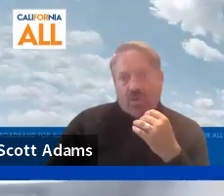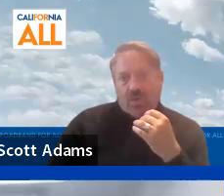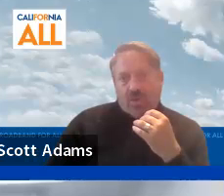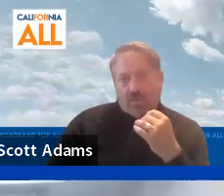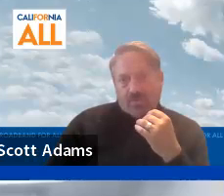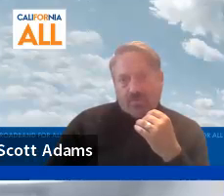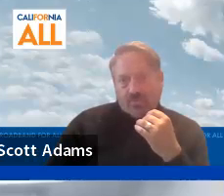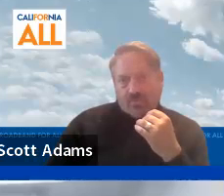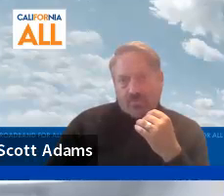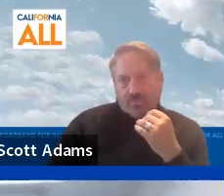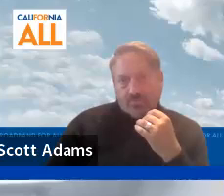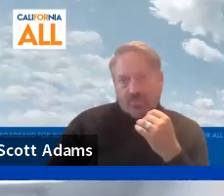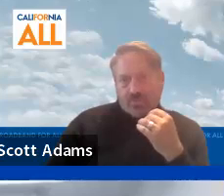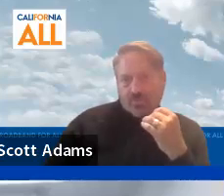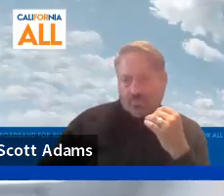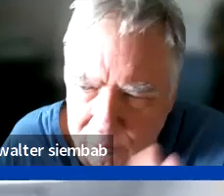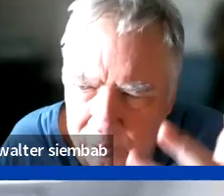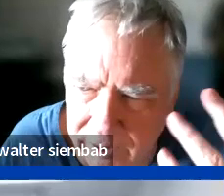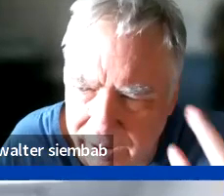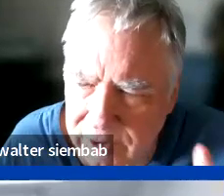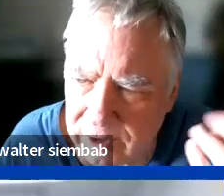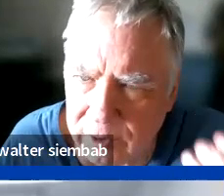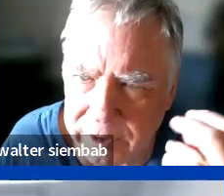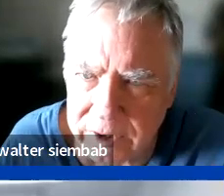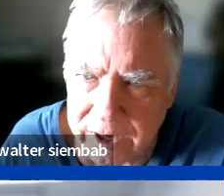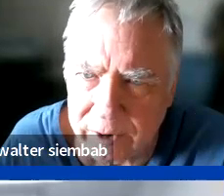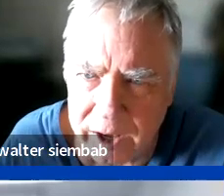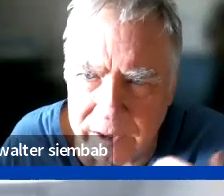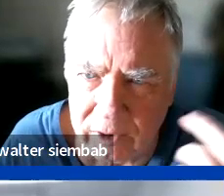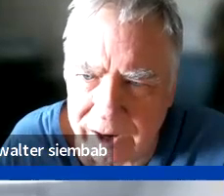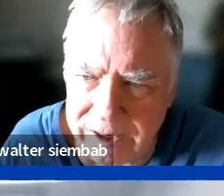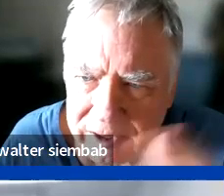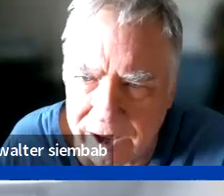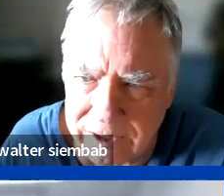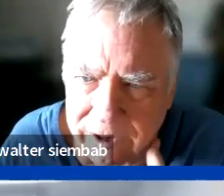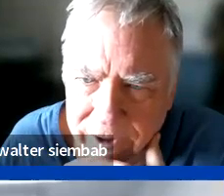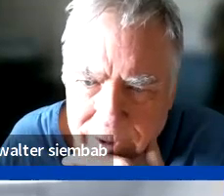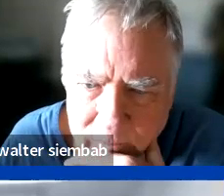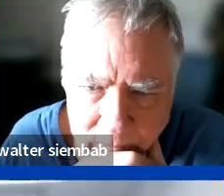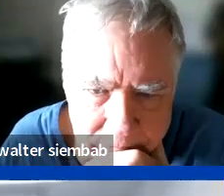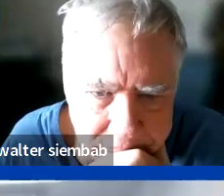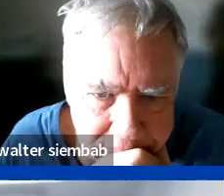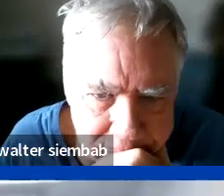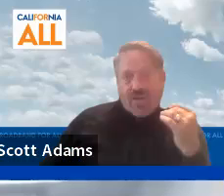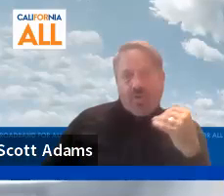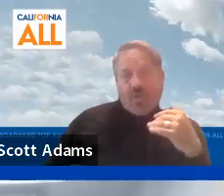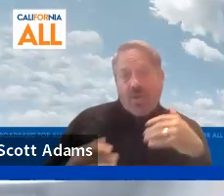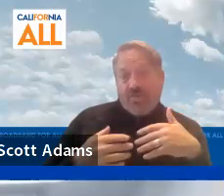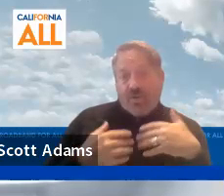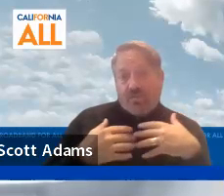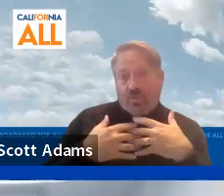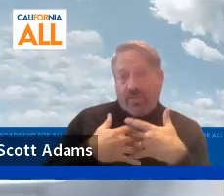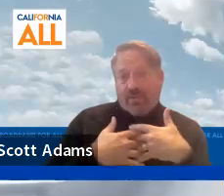So Not sort of the response pattern, but I mean, what the answers to the questions, aggregated, sliced and diced, that kind of thing. yeah,